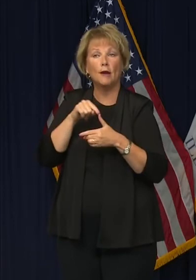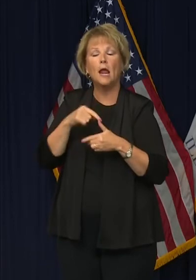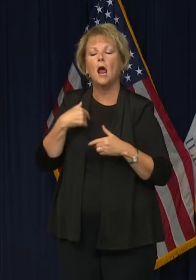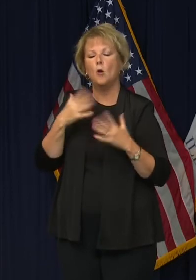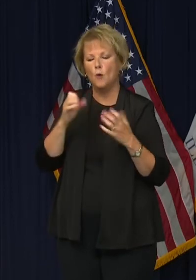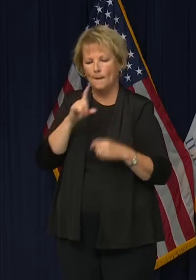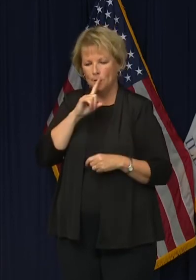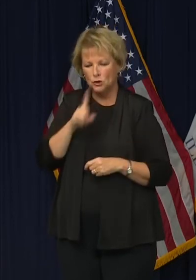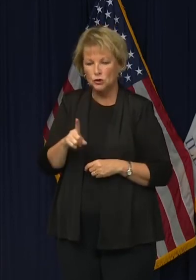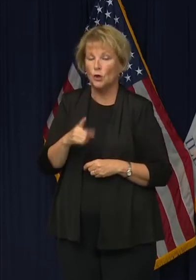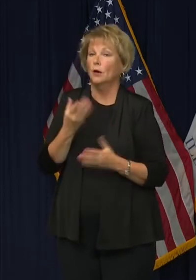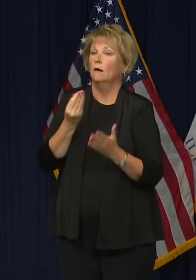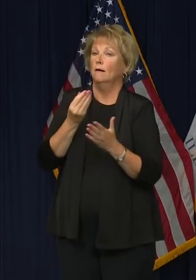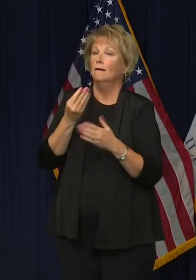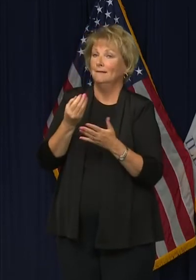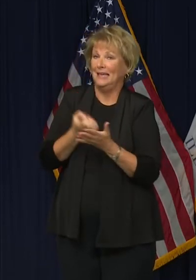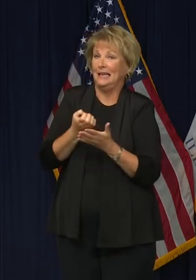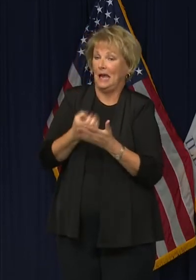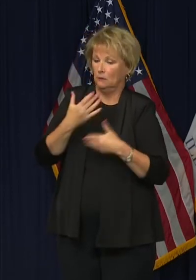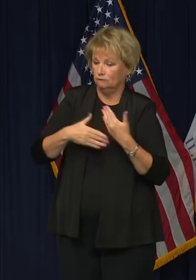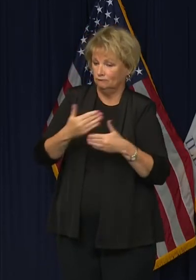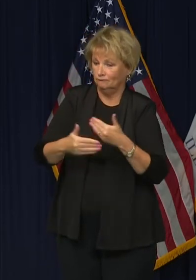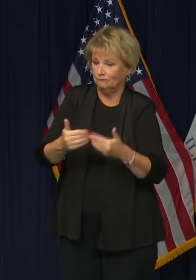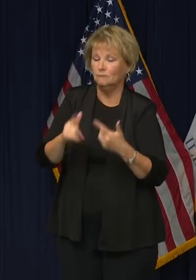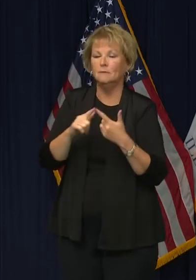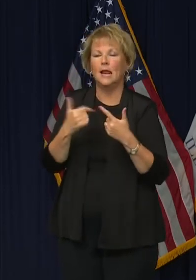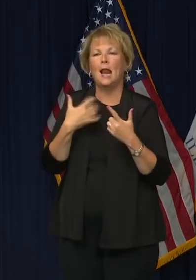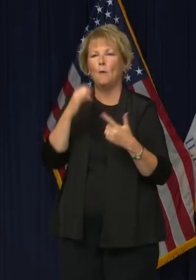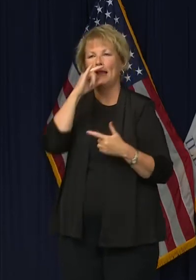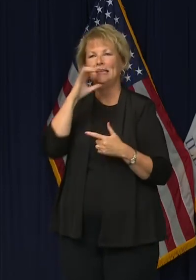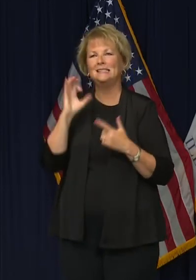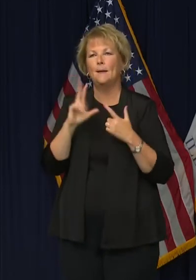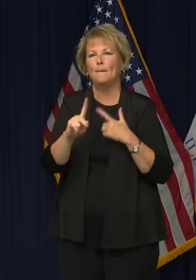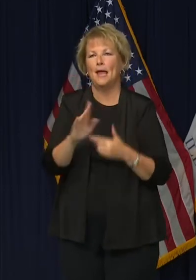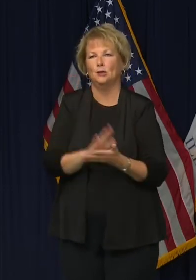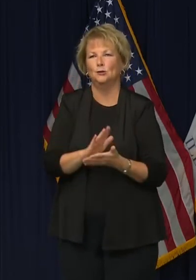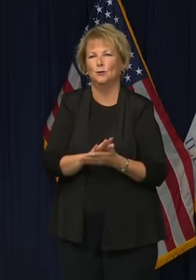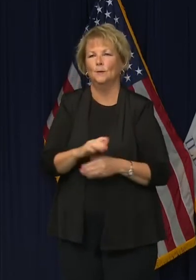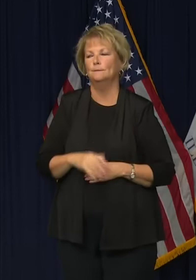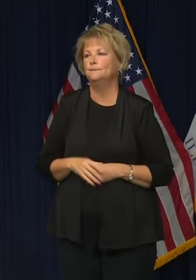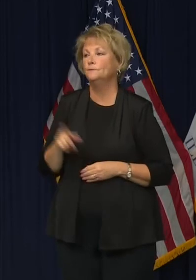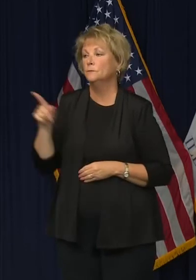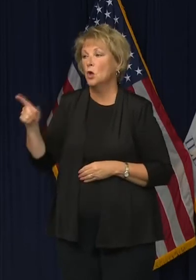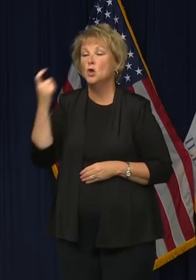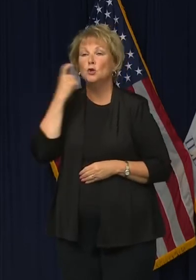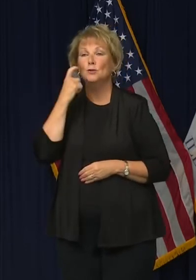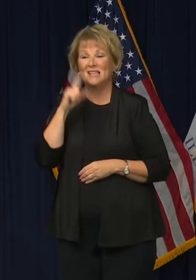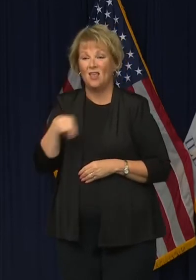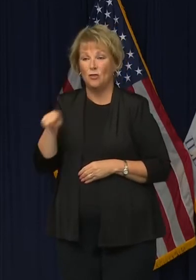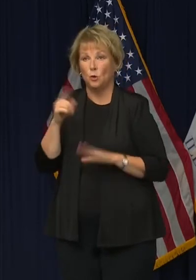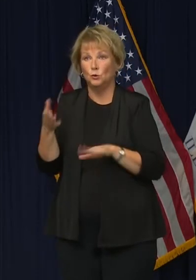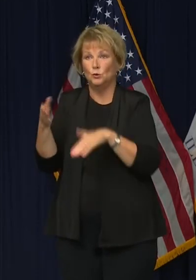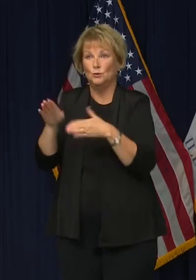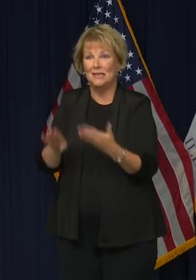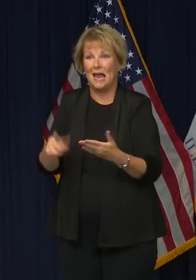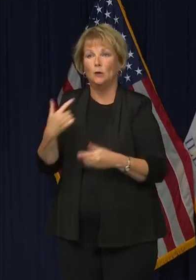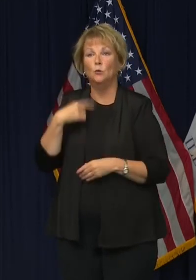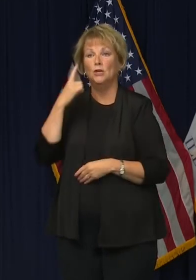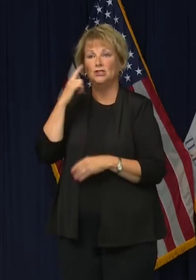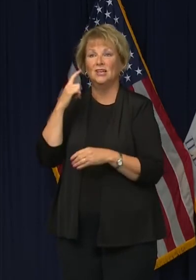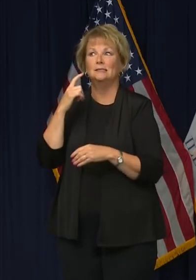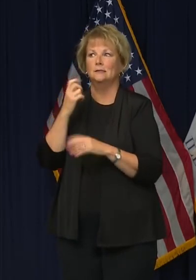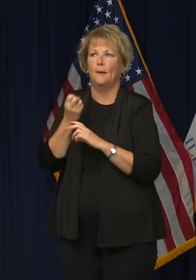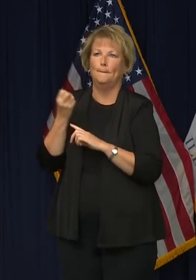sure that we can keep our economy moving and putting kids back in school. You mentioned the lives lost here in Illinois. We just, of course, passed